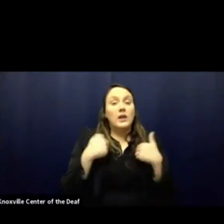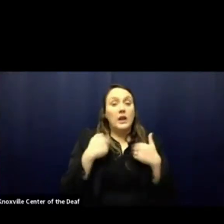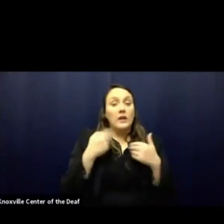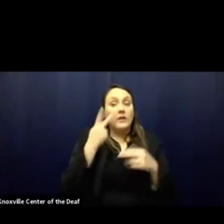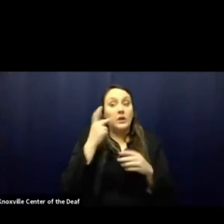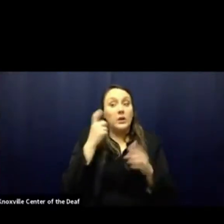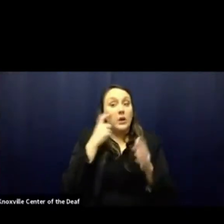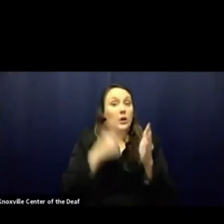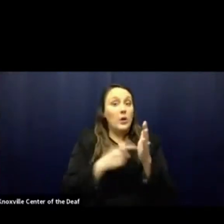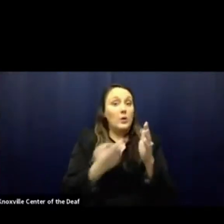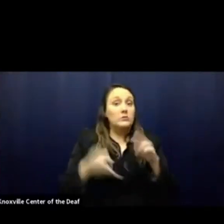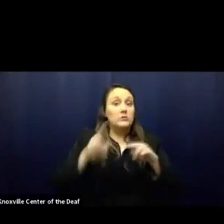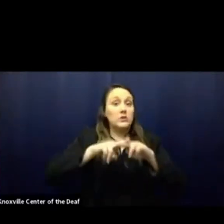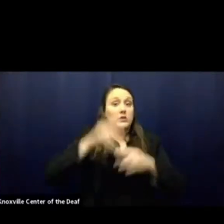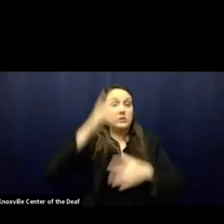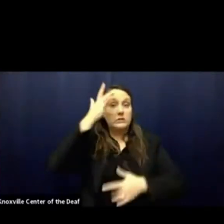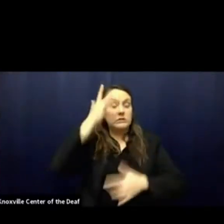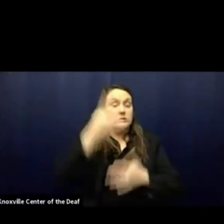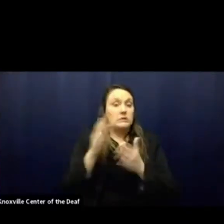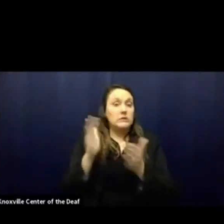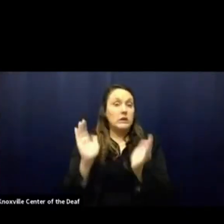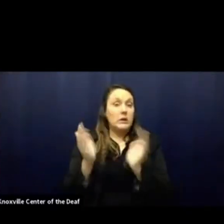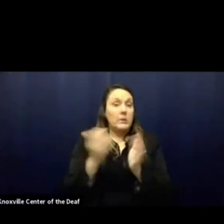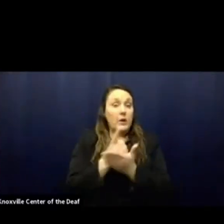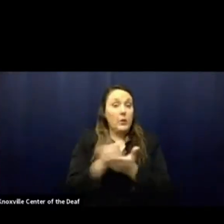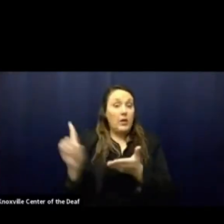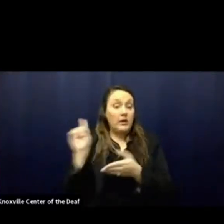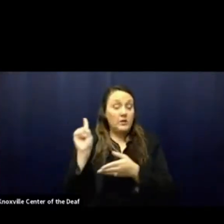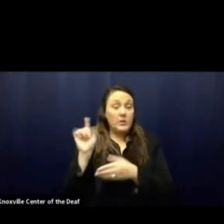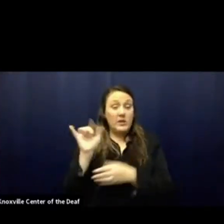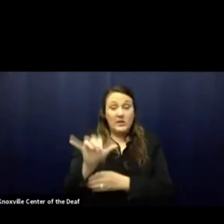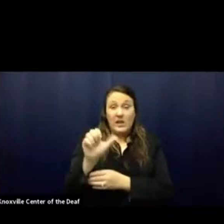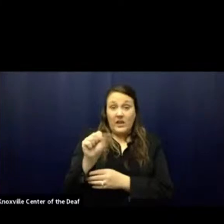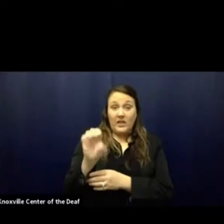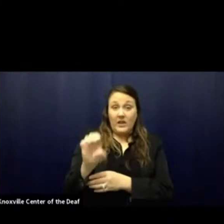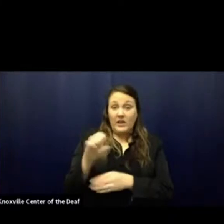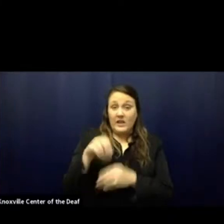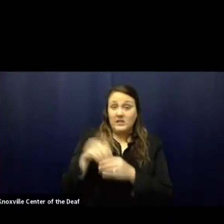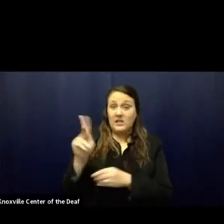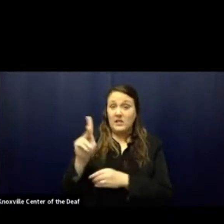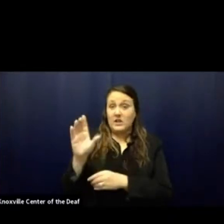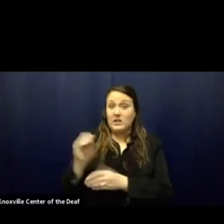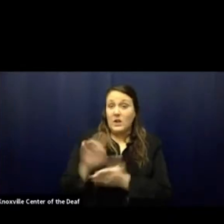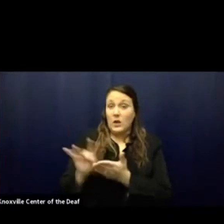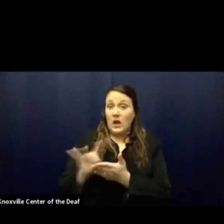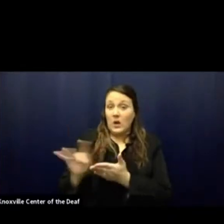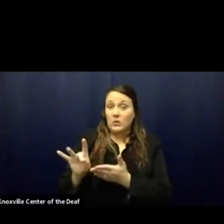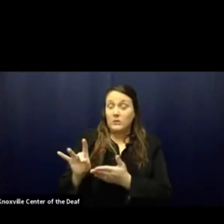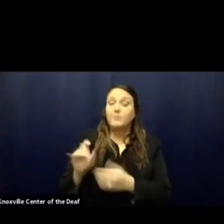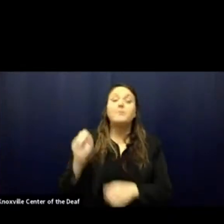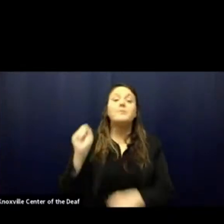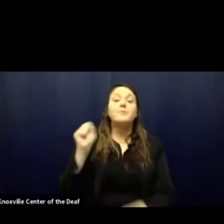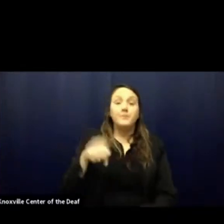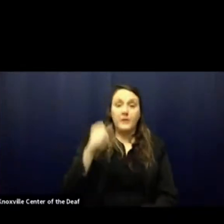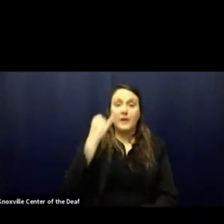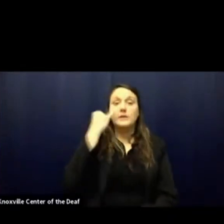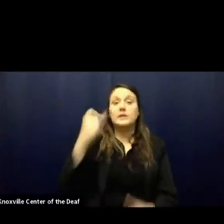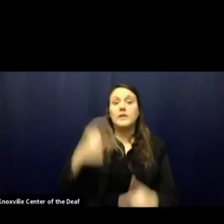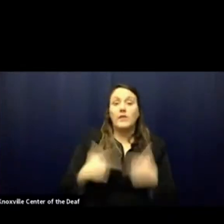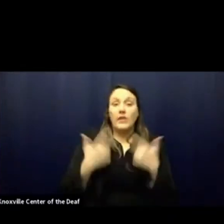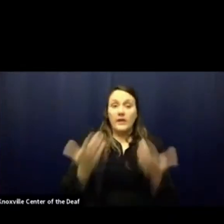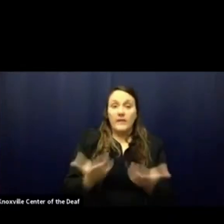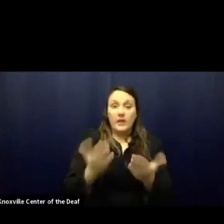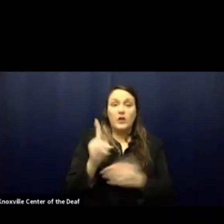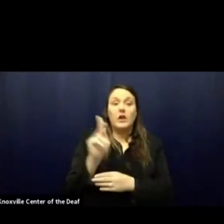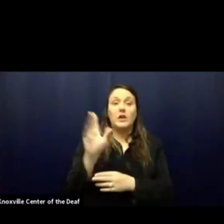in infections today compared to last week. Are those cases in the Knox County count? If they're living here in Knox County, they are